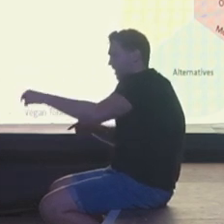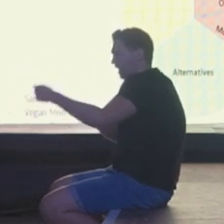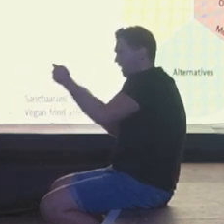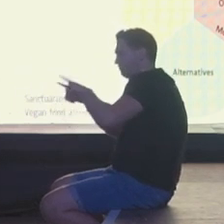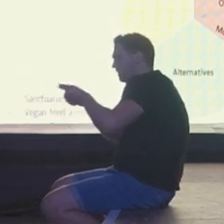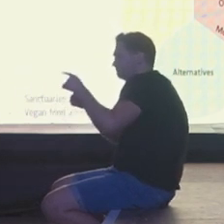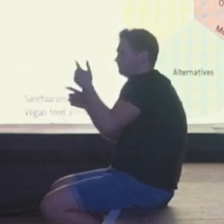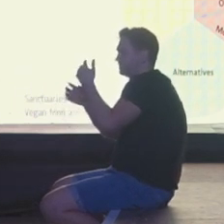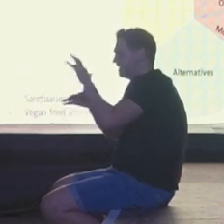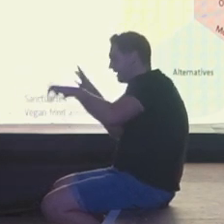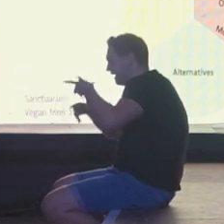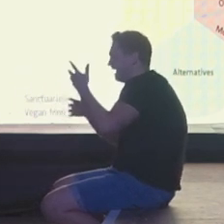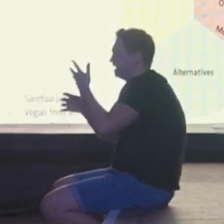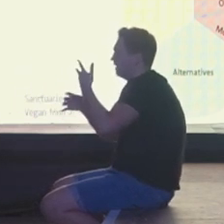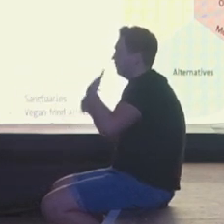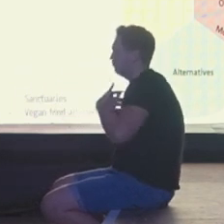Animal Welfare Party, good example of